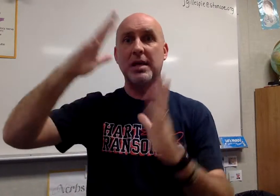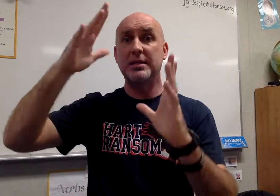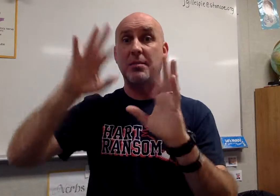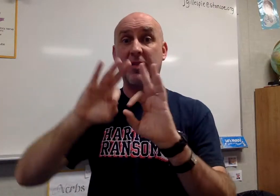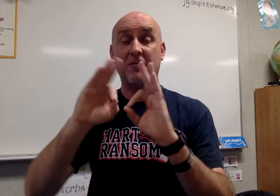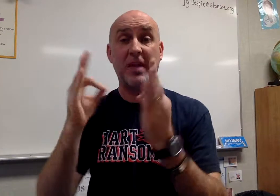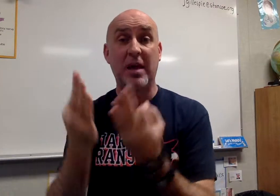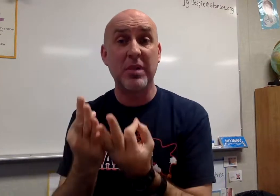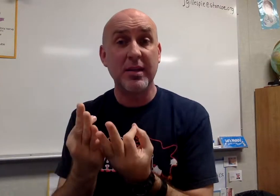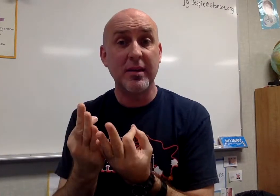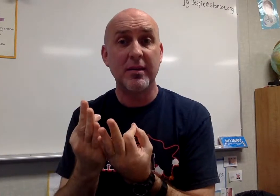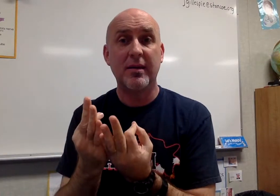up the family